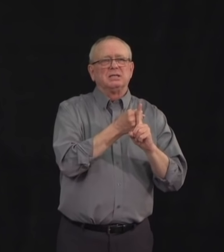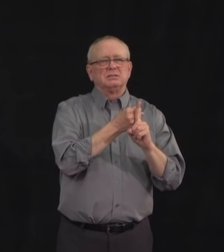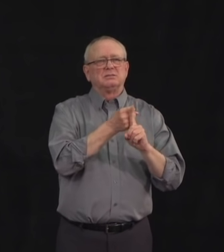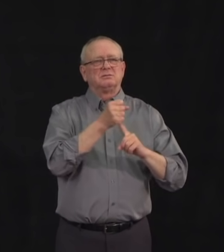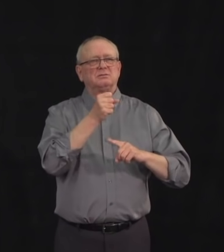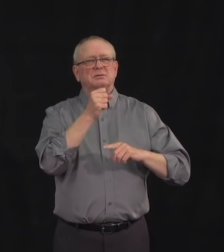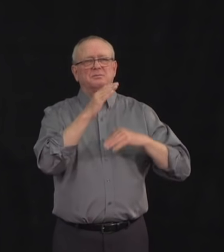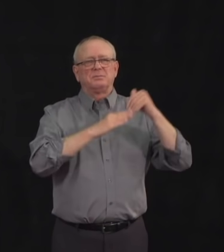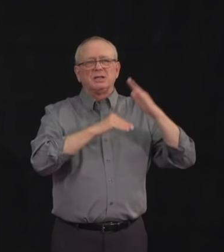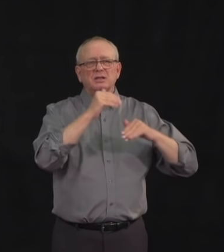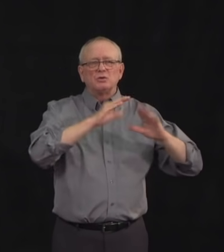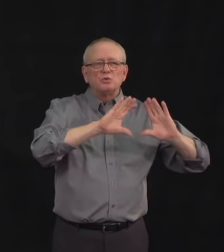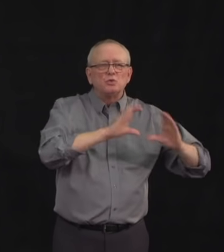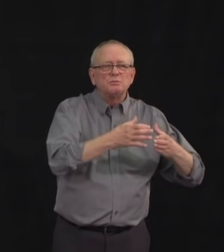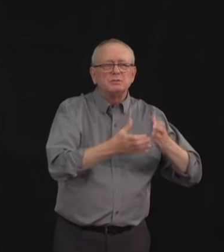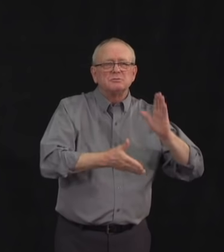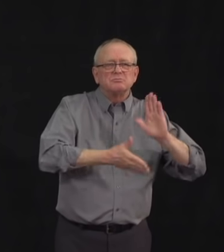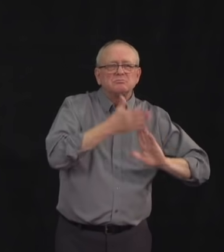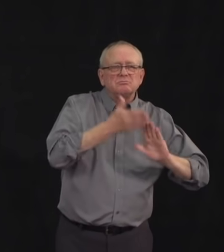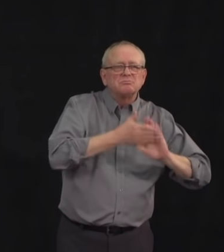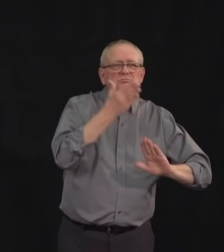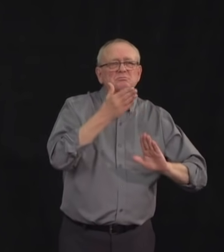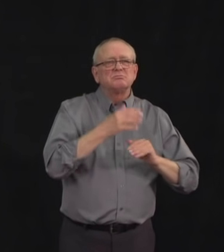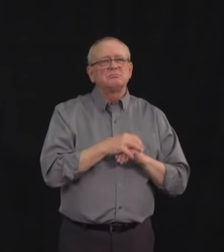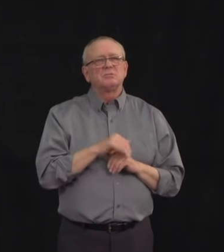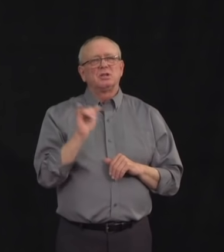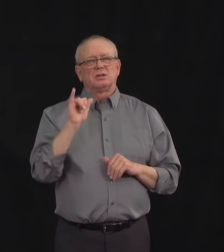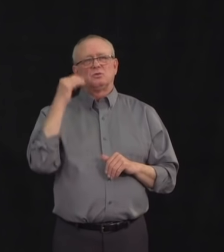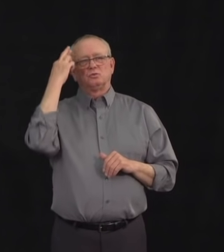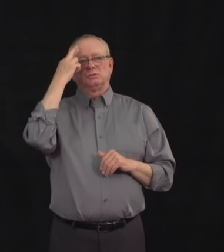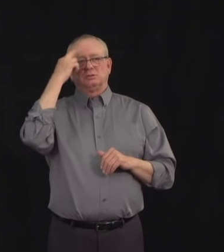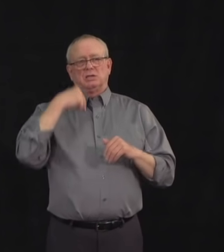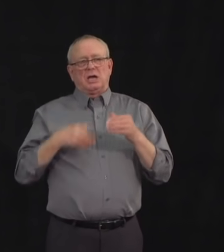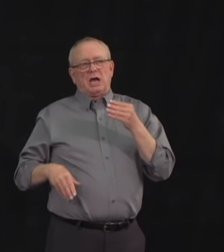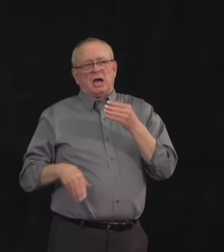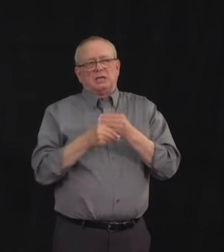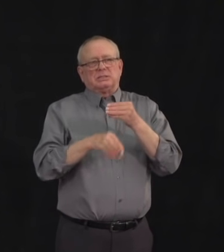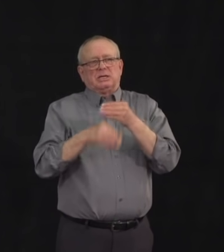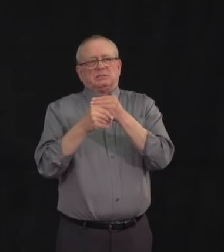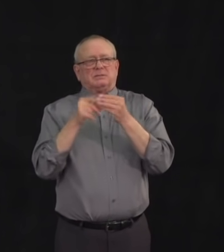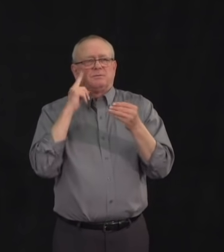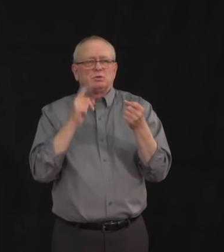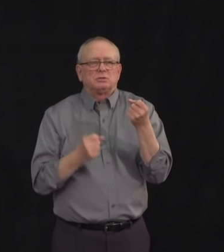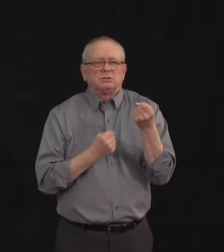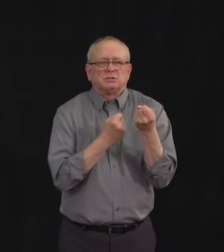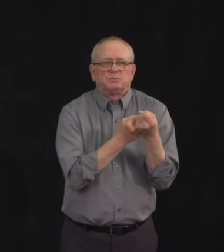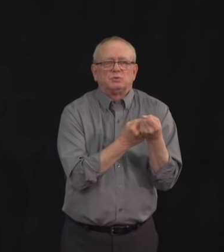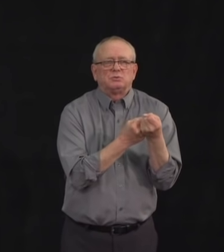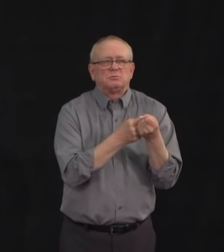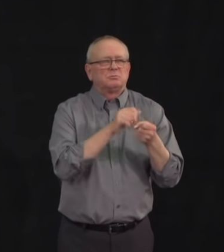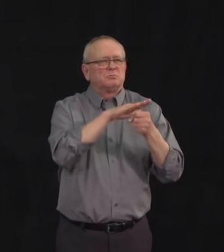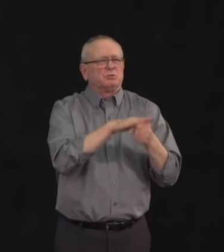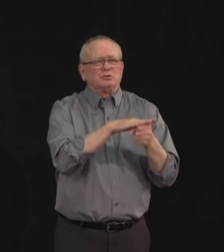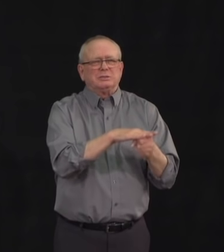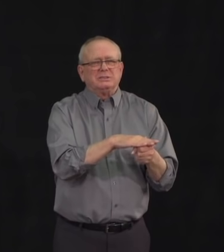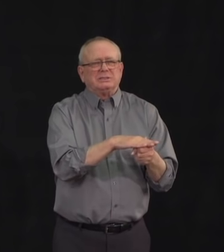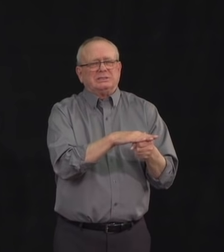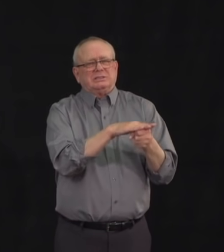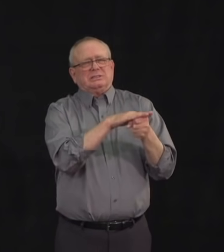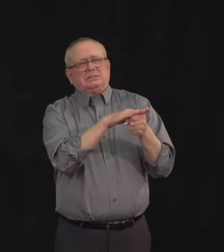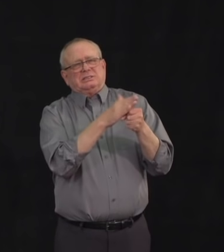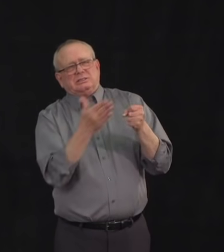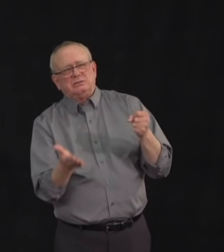measures to address pressures on our continuing care facilities. Over the coming days, we will roll out a plan which includes the following